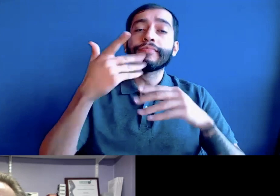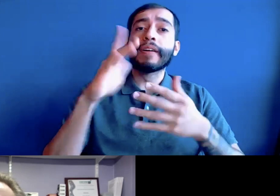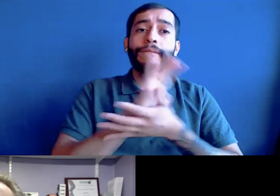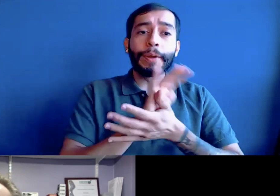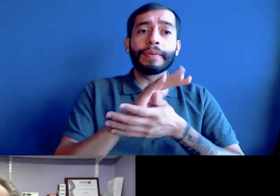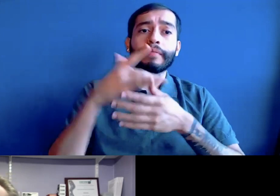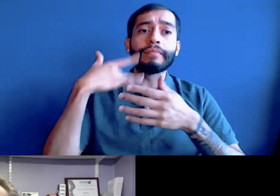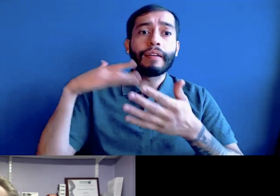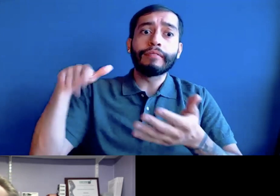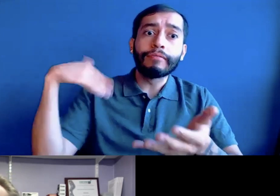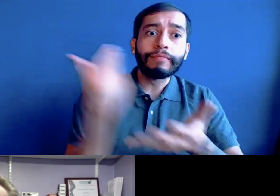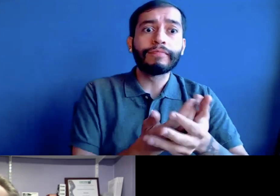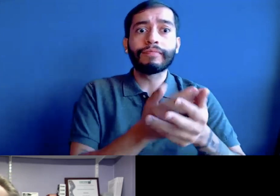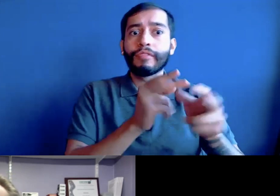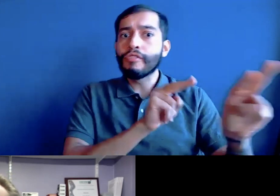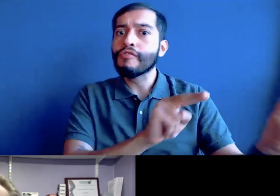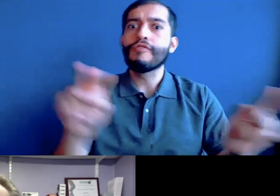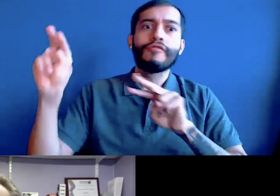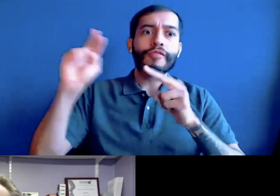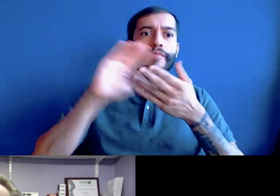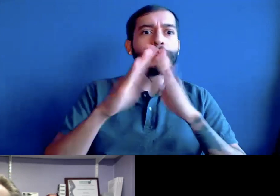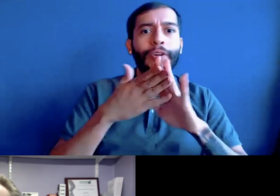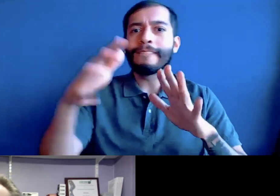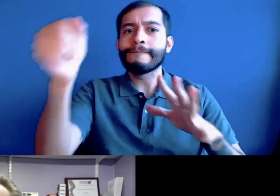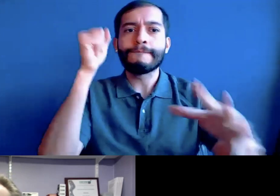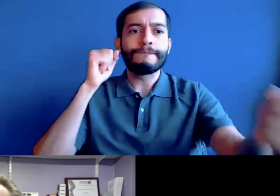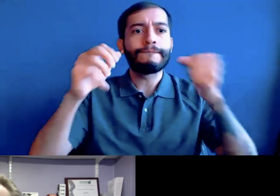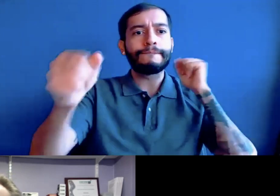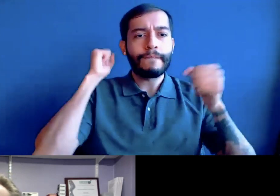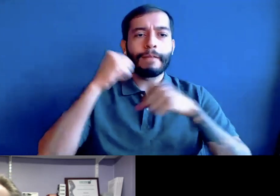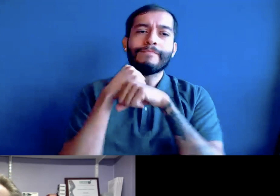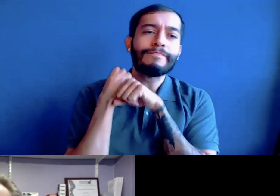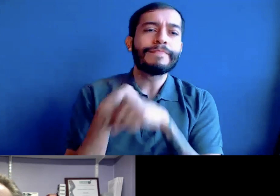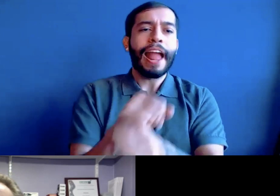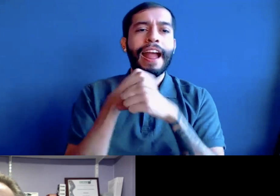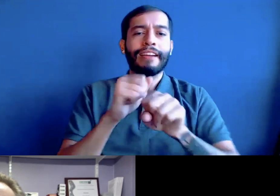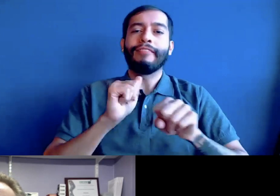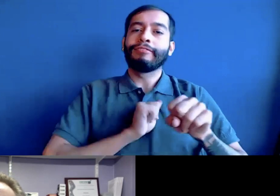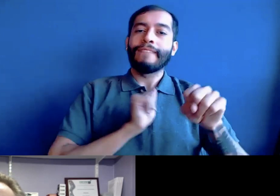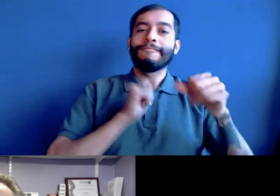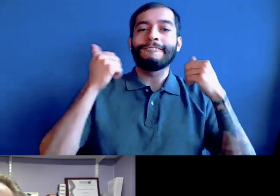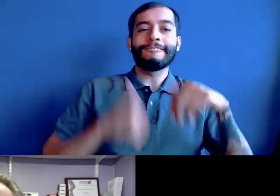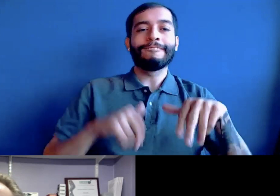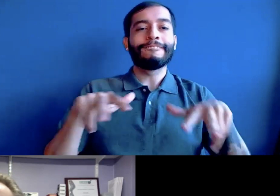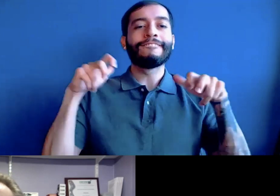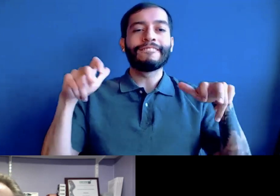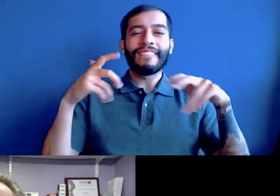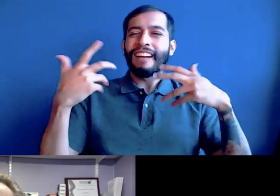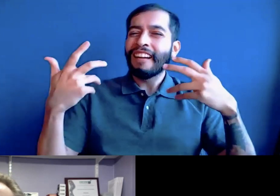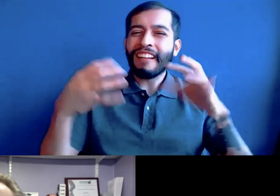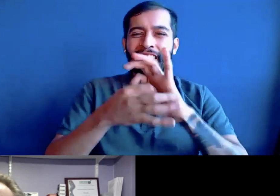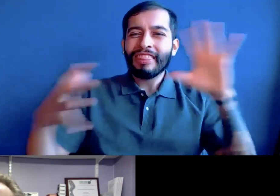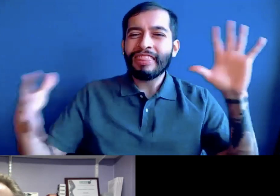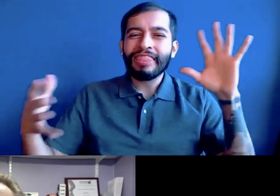and make it their own story, and it's like we have no part in that. And I think one of the unique things about your film in many ways